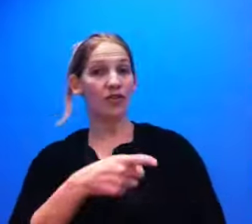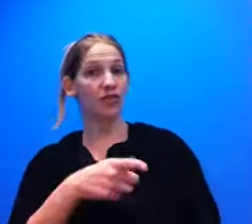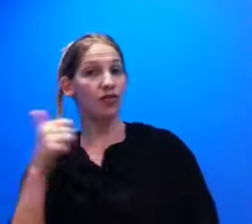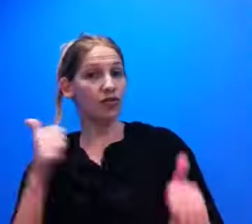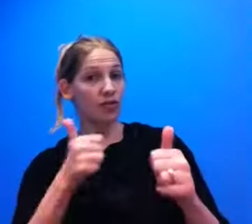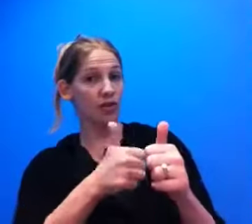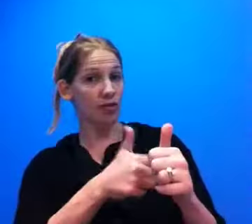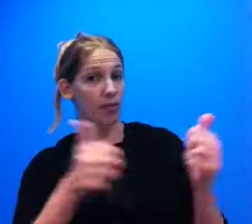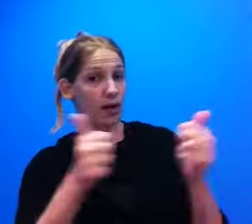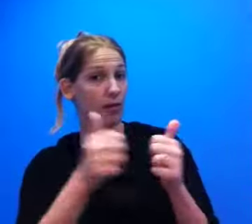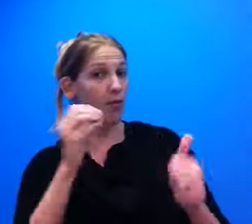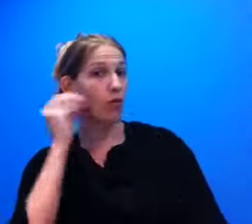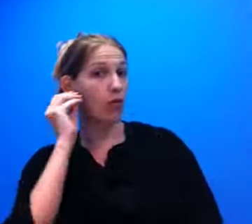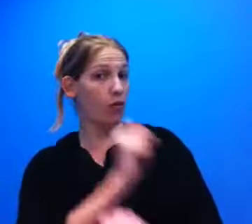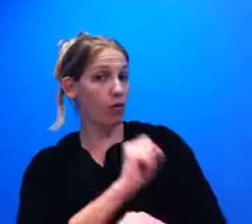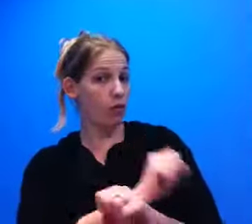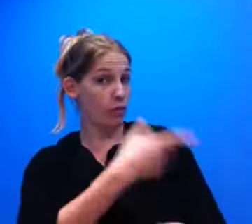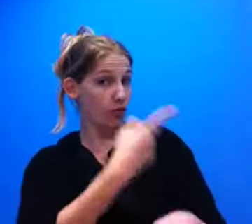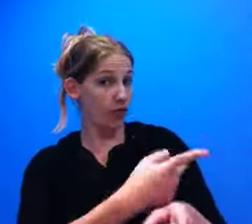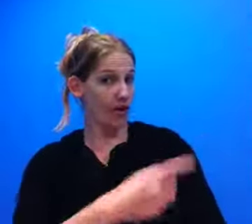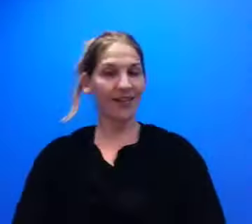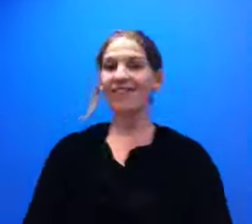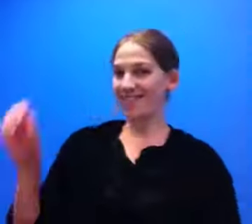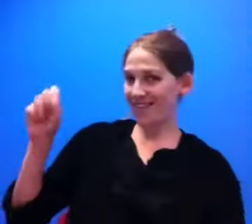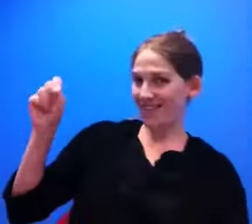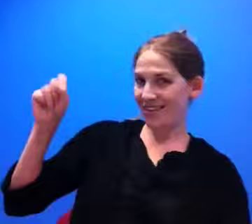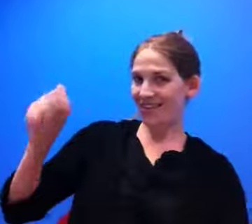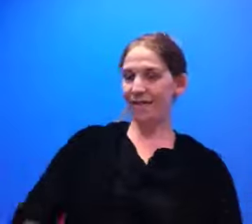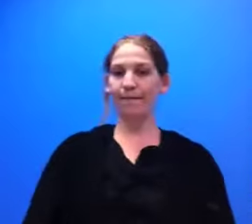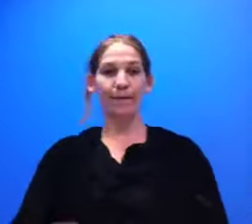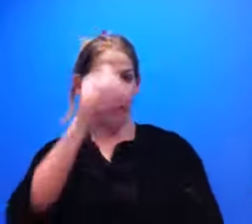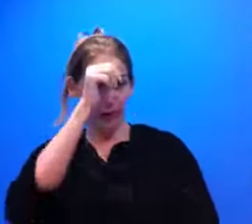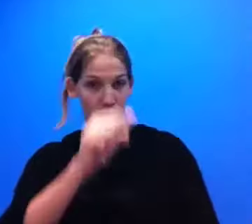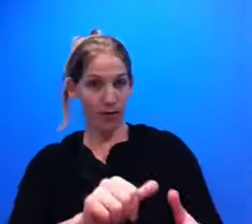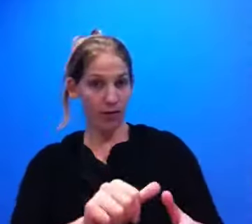Remember, you don't have to do all the homework now. You can come back and do it next semester.